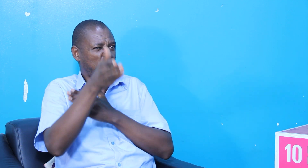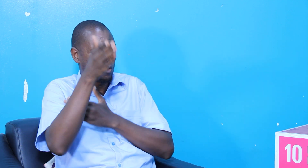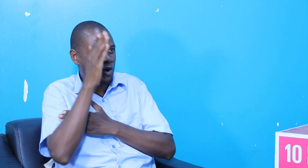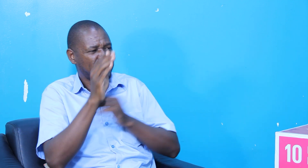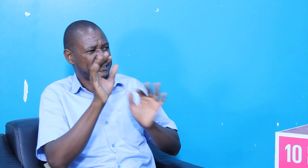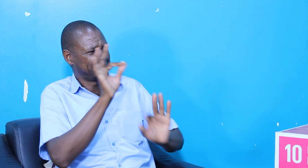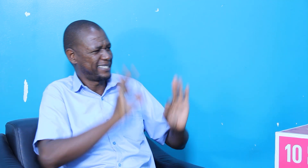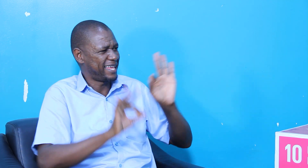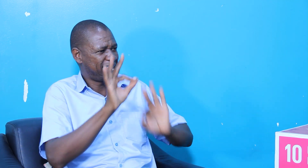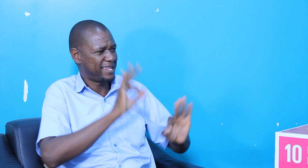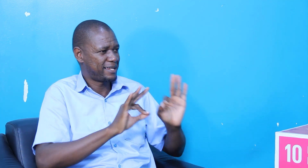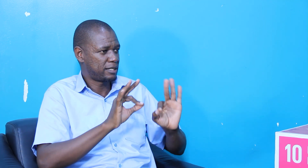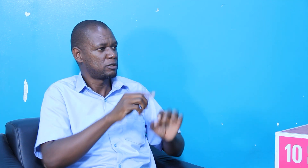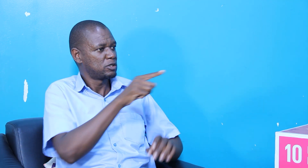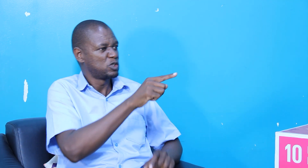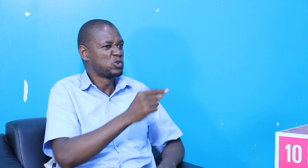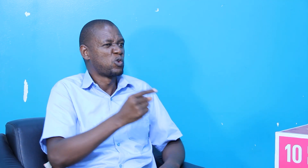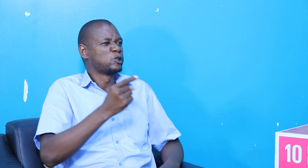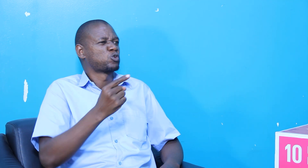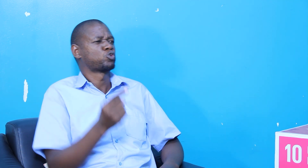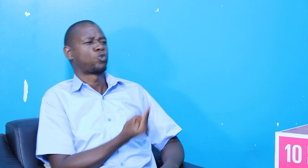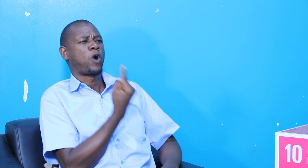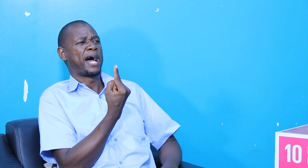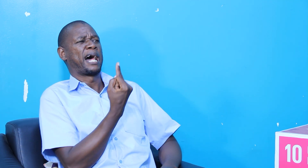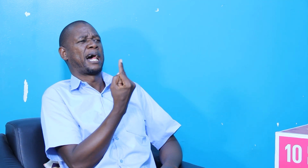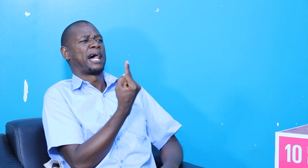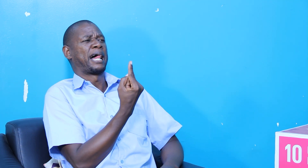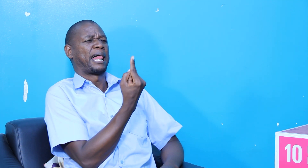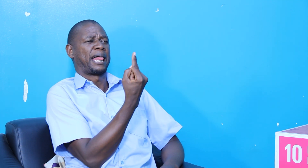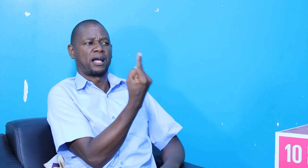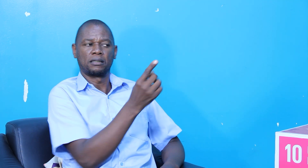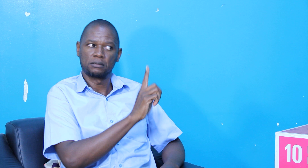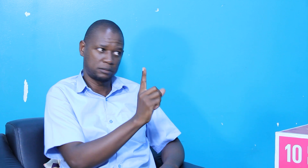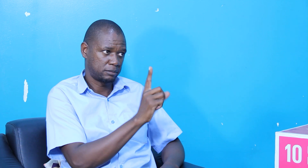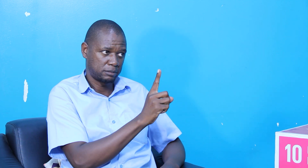having sex. But remember, God has a way He put